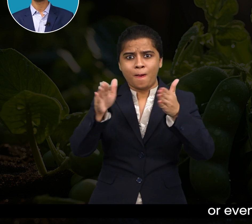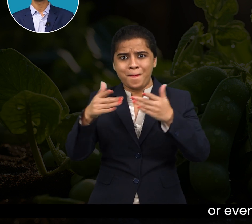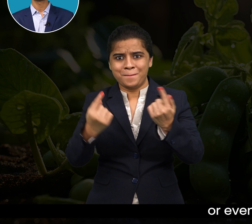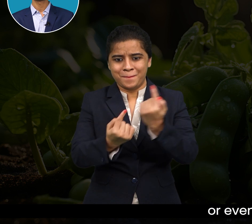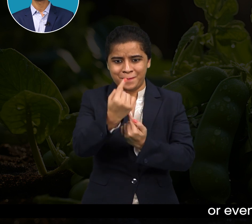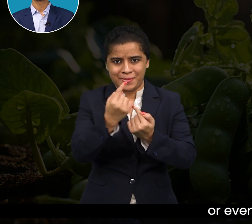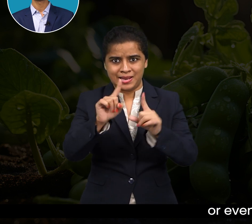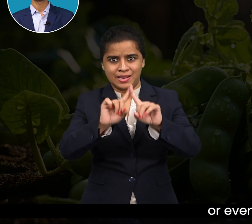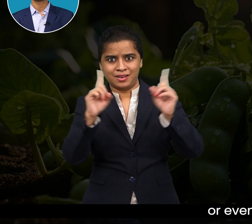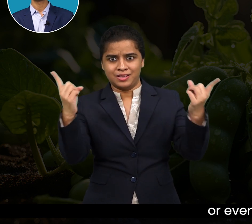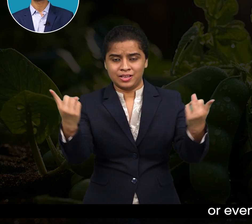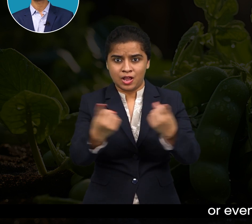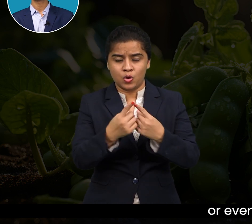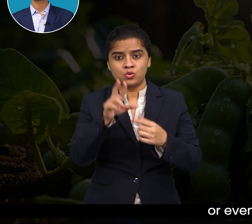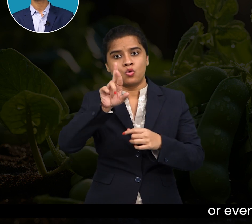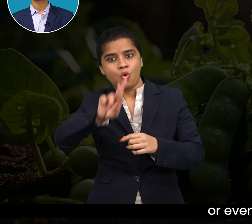pots.